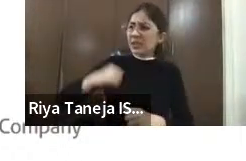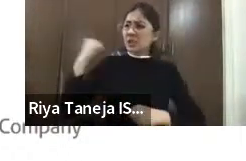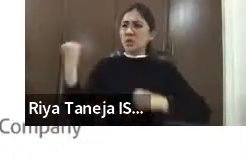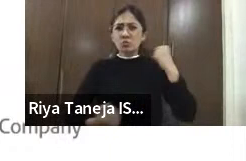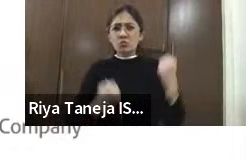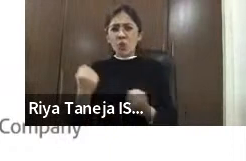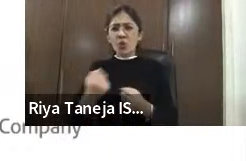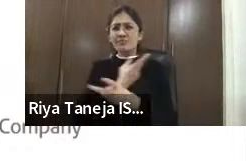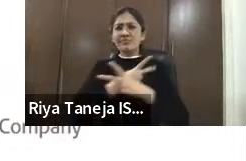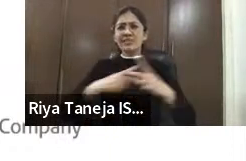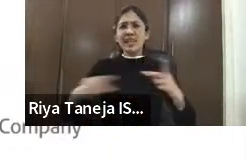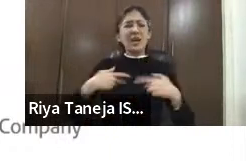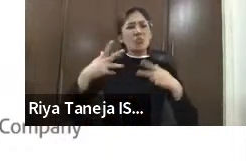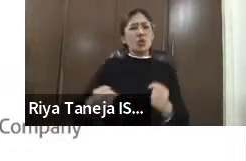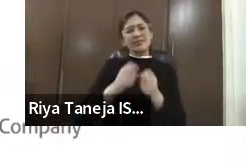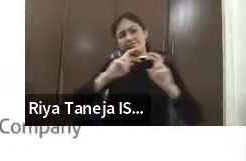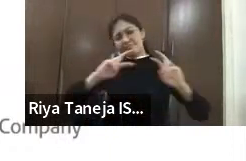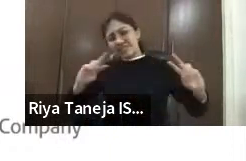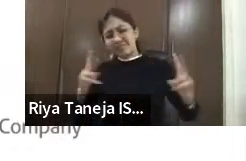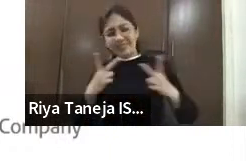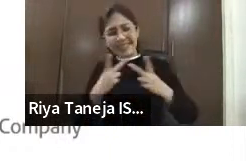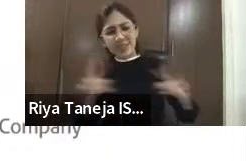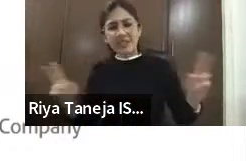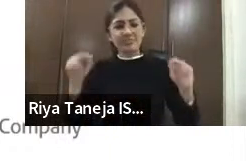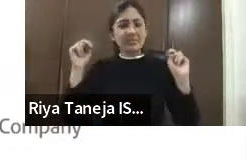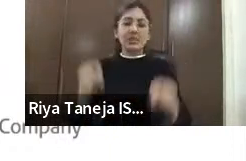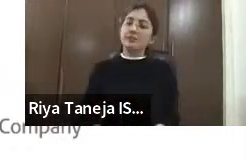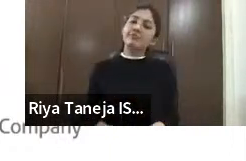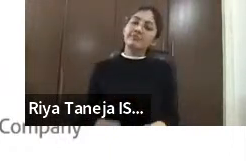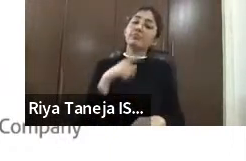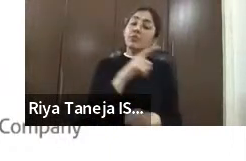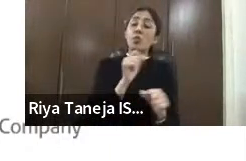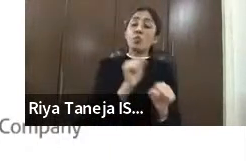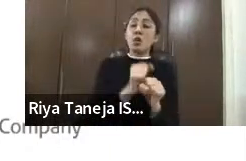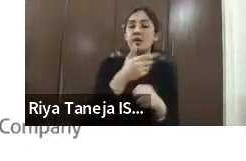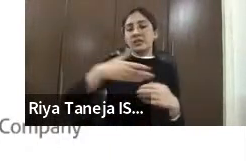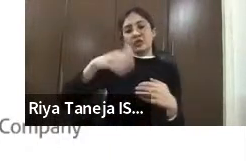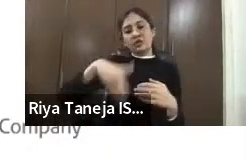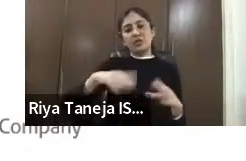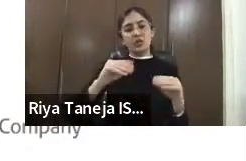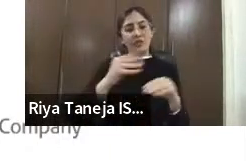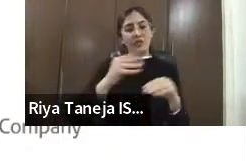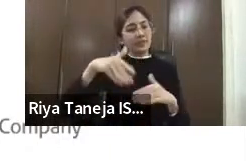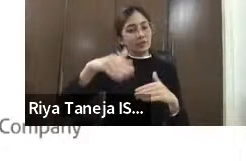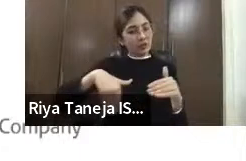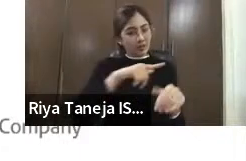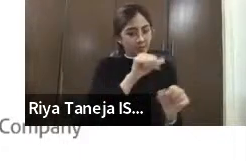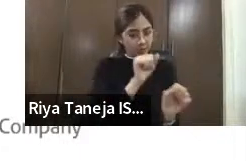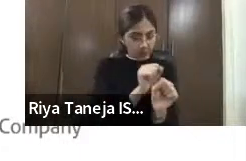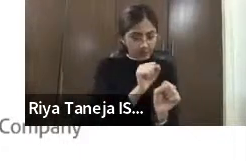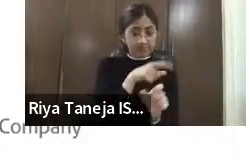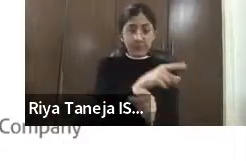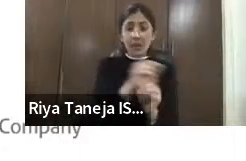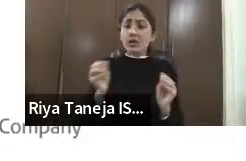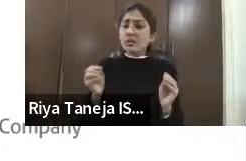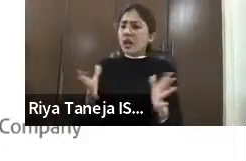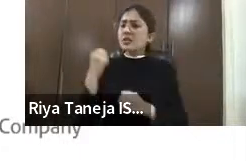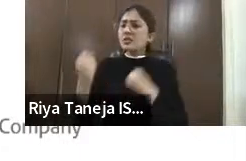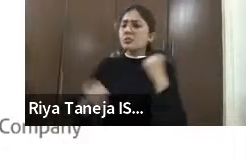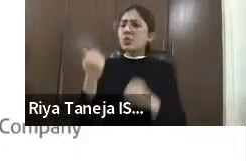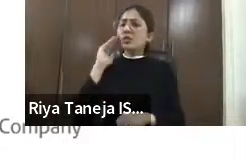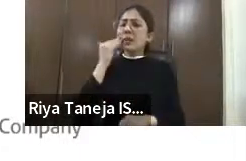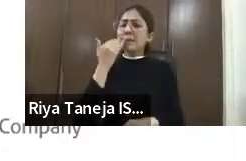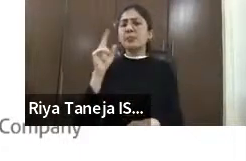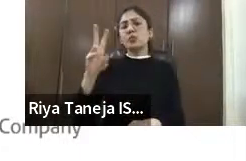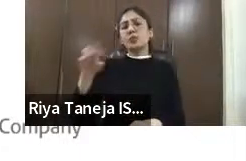and across the world. A software engineer by profession, Mansi started her sporting journey in